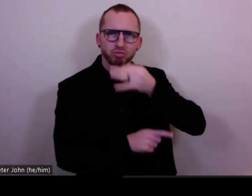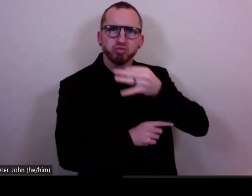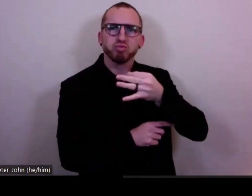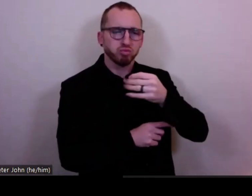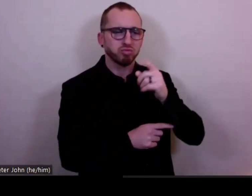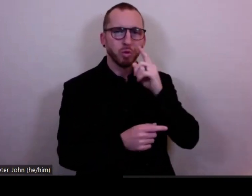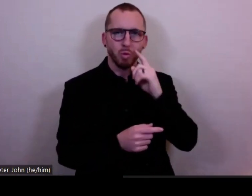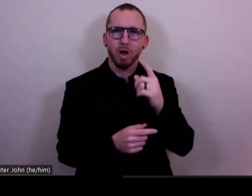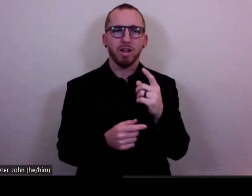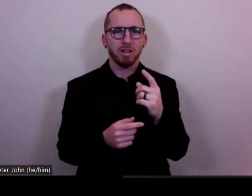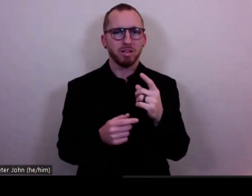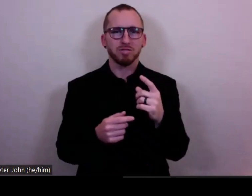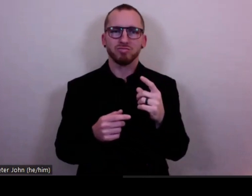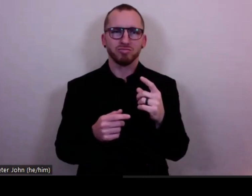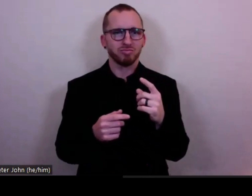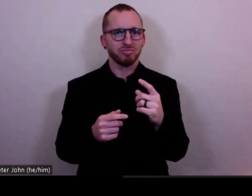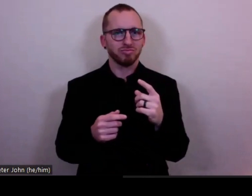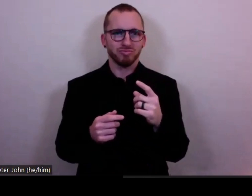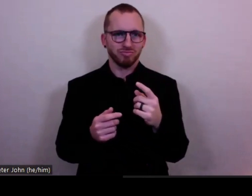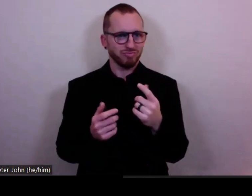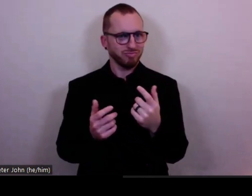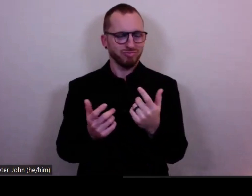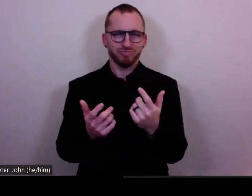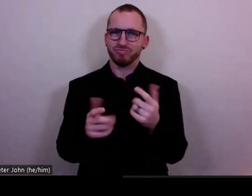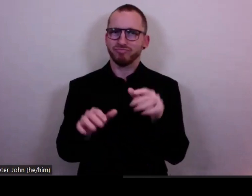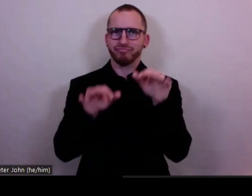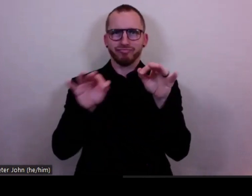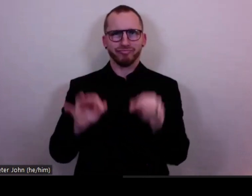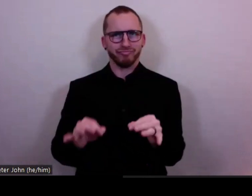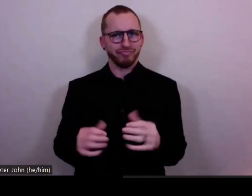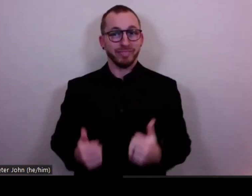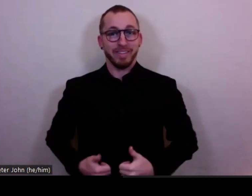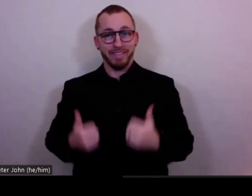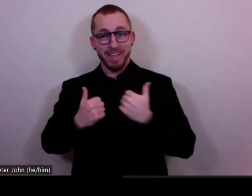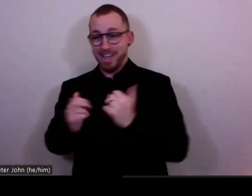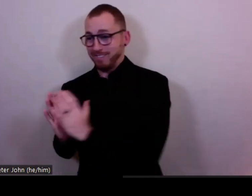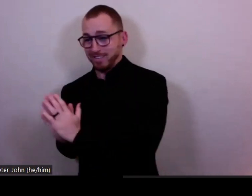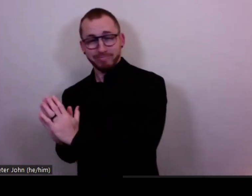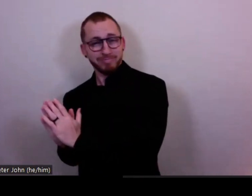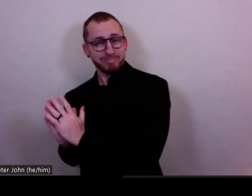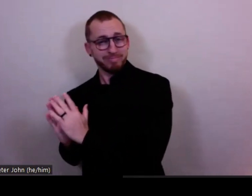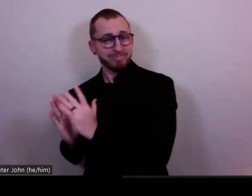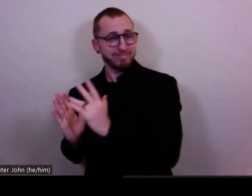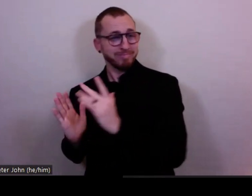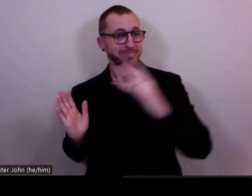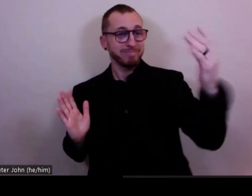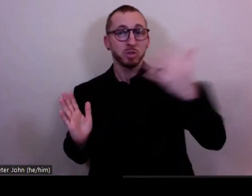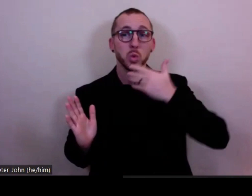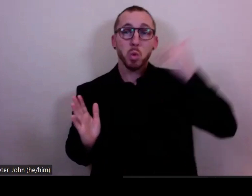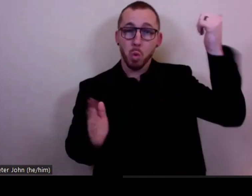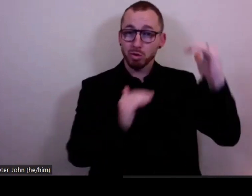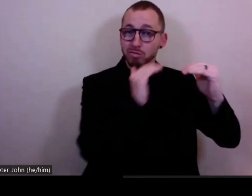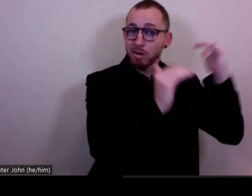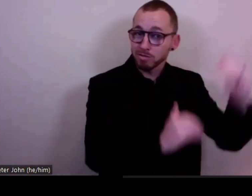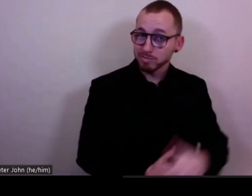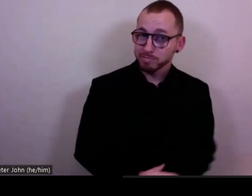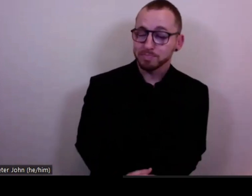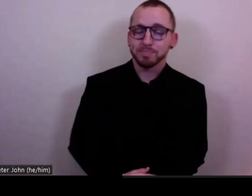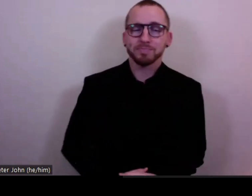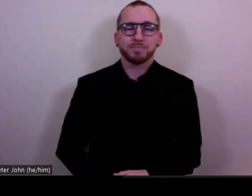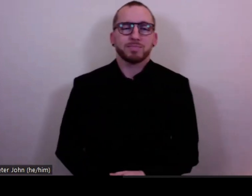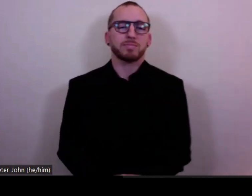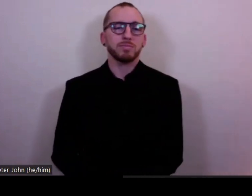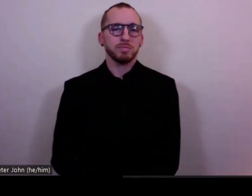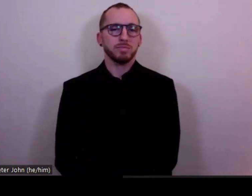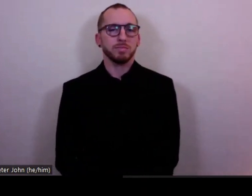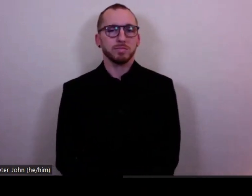us across the lifespan from the beginning through older adult. And we're also